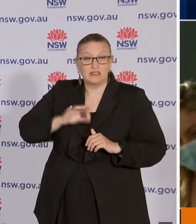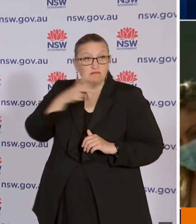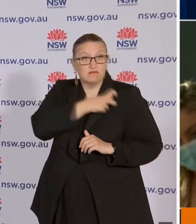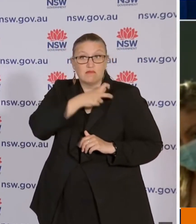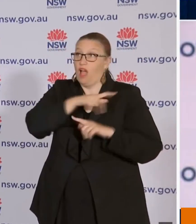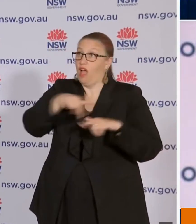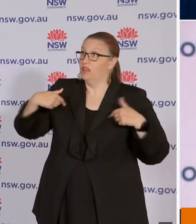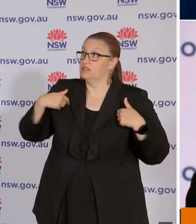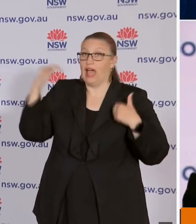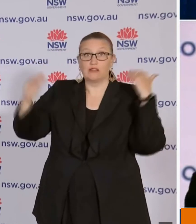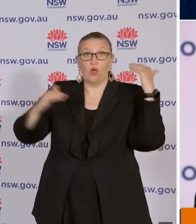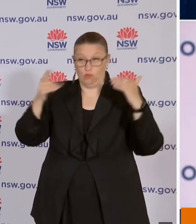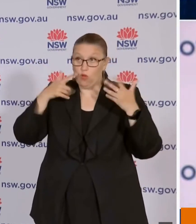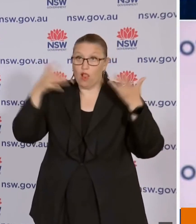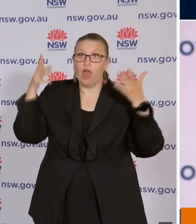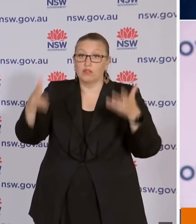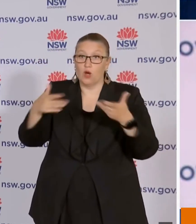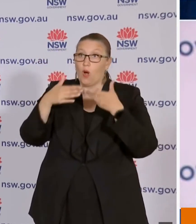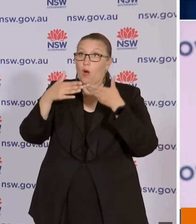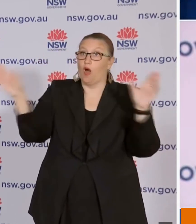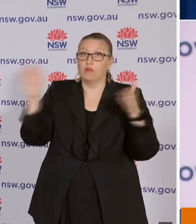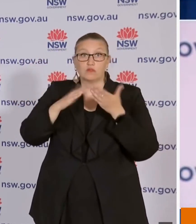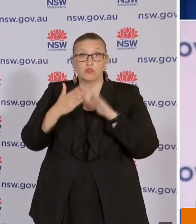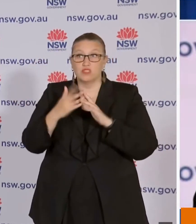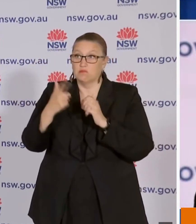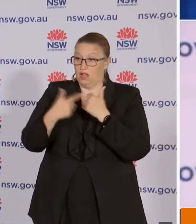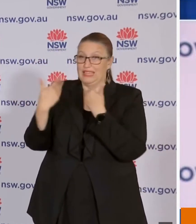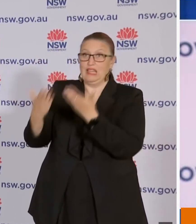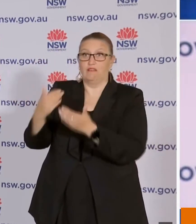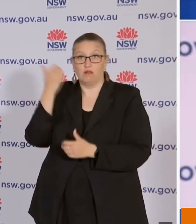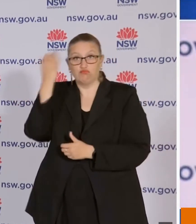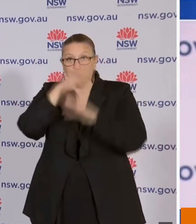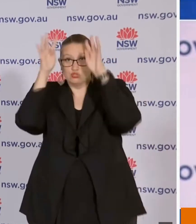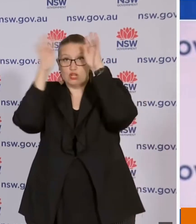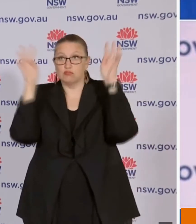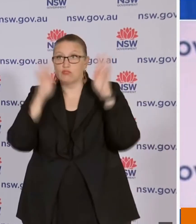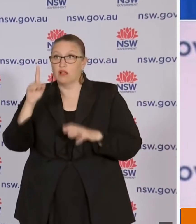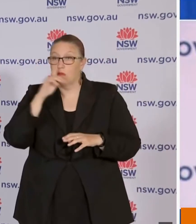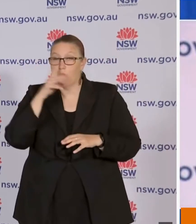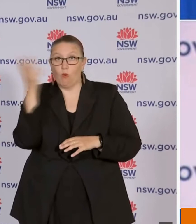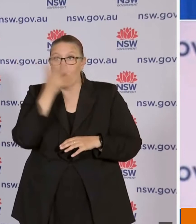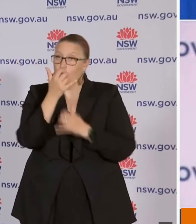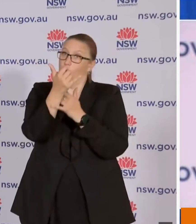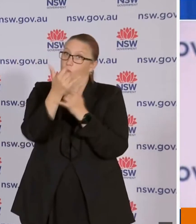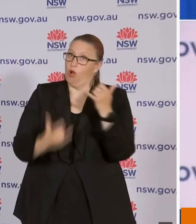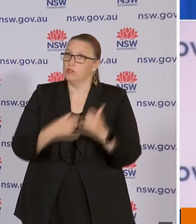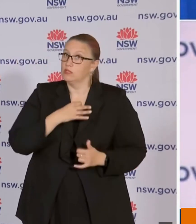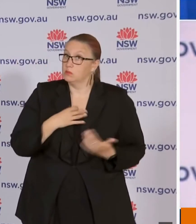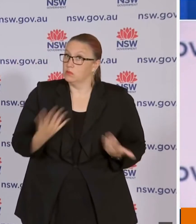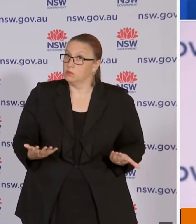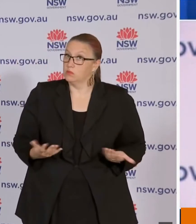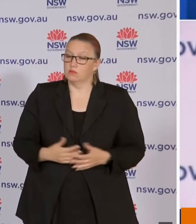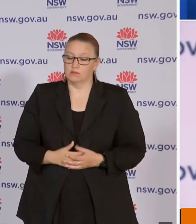70%? Well, that's why, the two reasons why. Firstly, we have a very intensive vaccination program